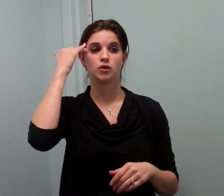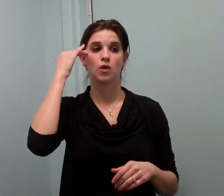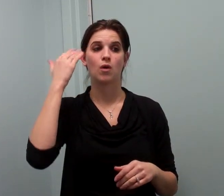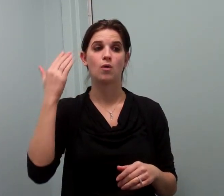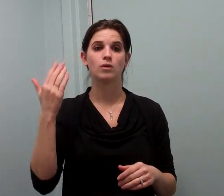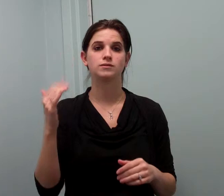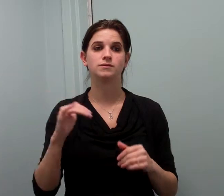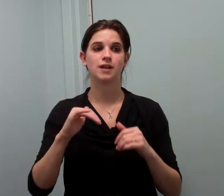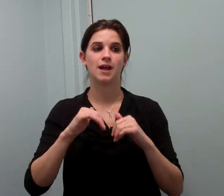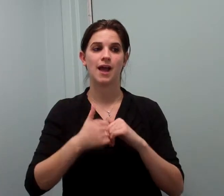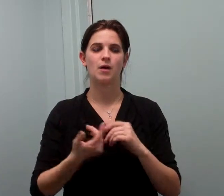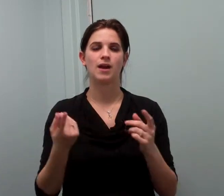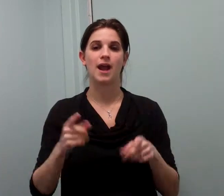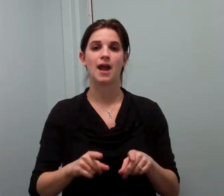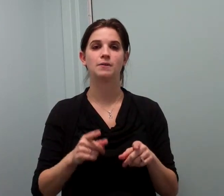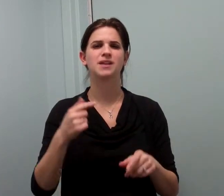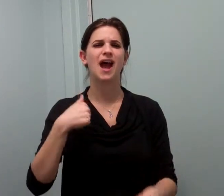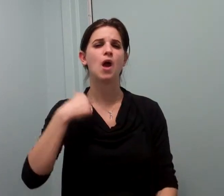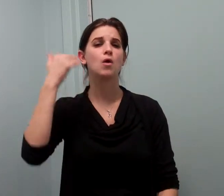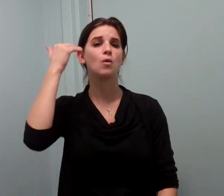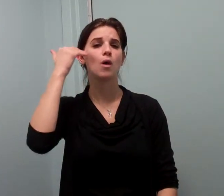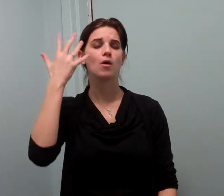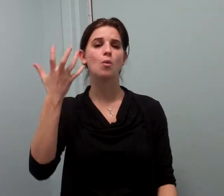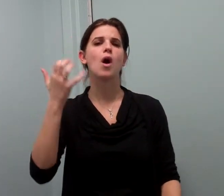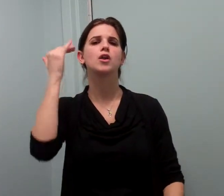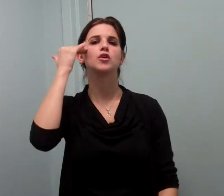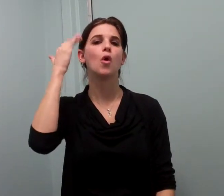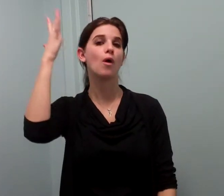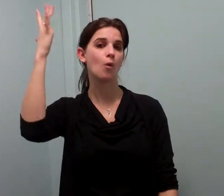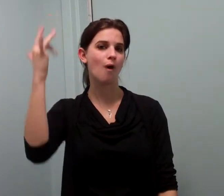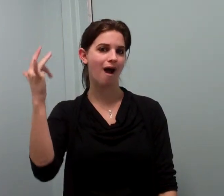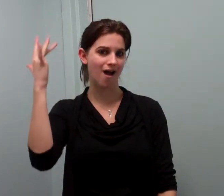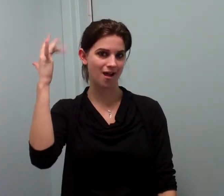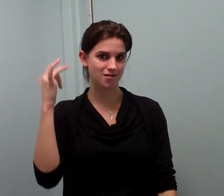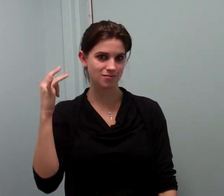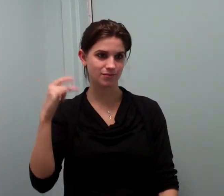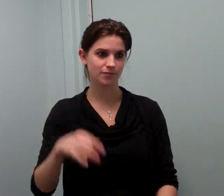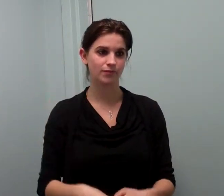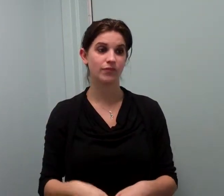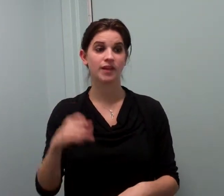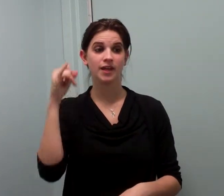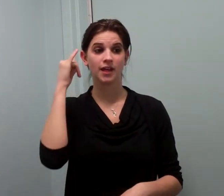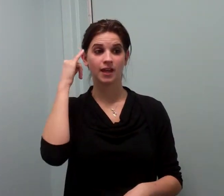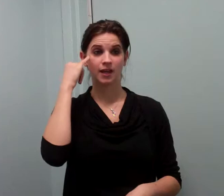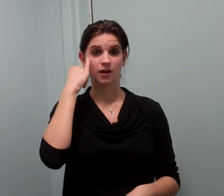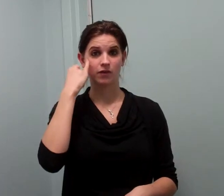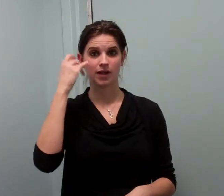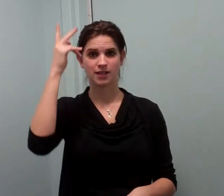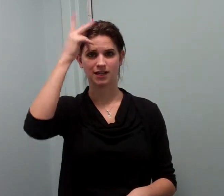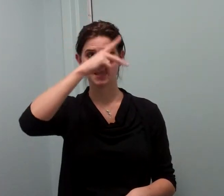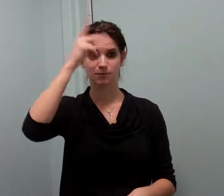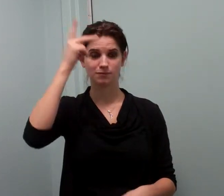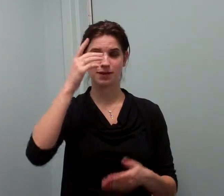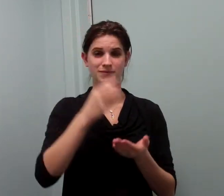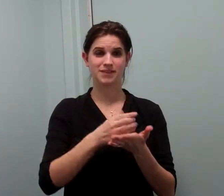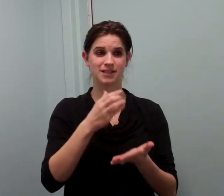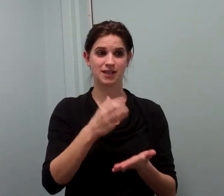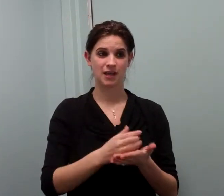This is my question I pose to you. TJ, what do you think? If I take this Pepsi can, and right now, I can pick it up and feel it, and it's got water on the outside